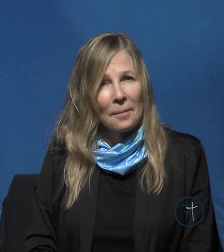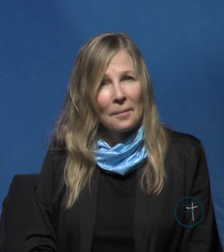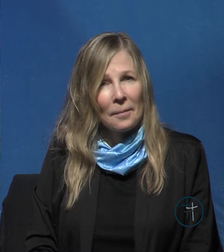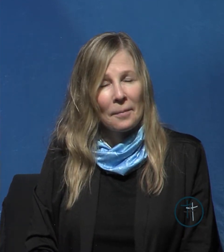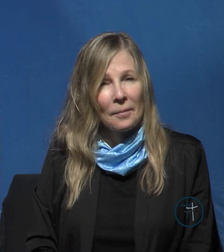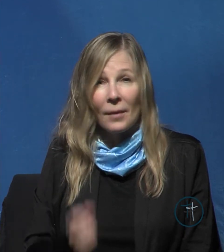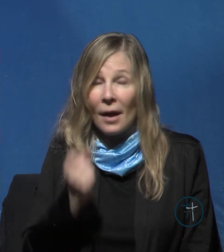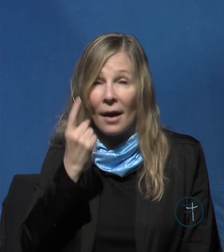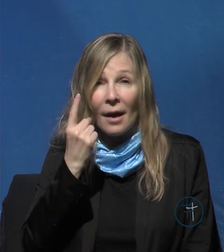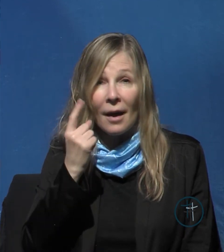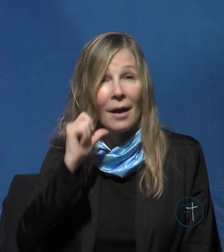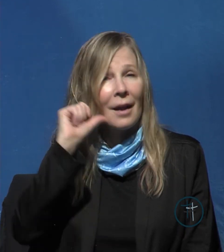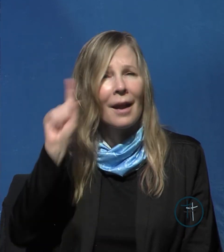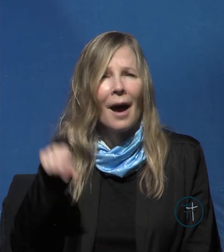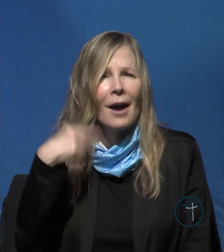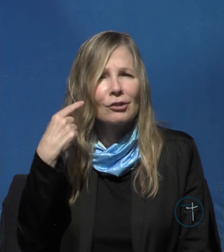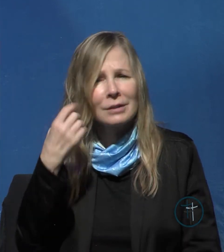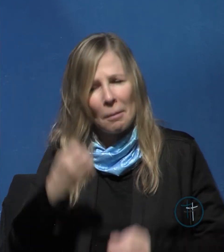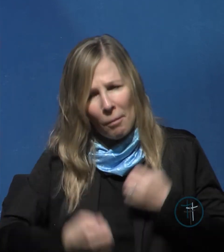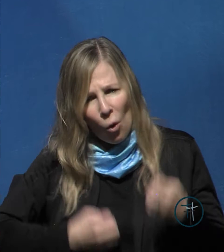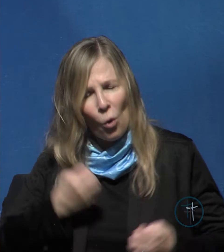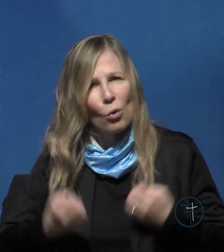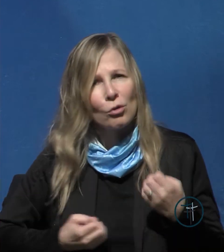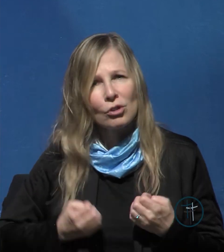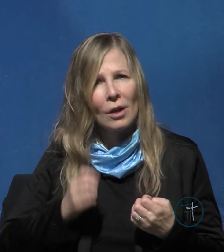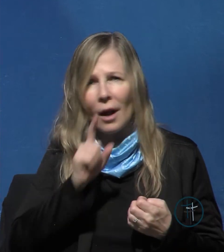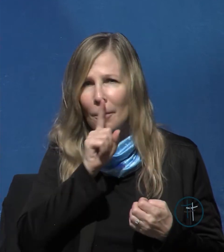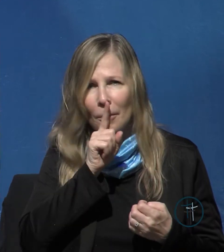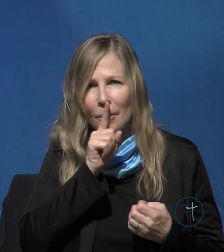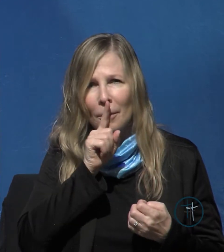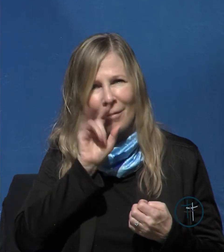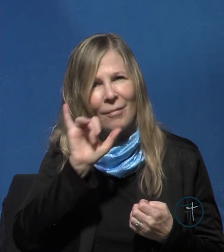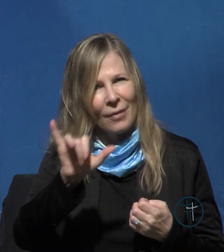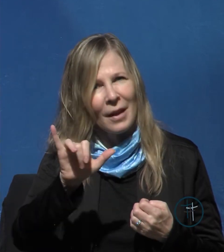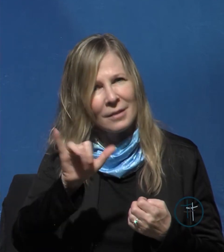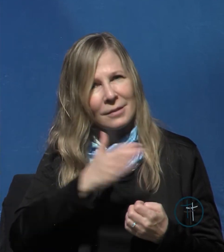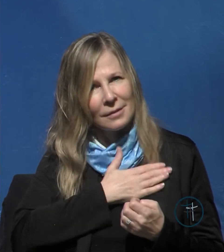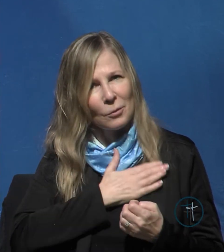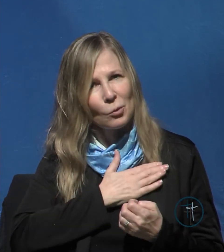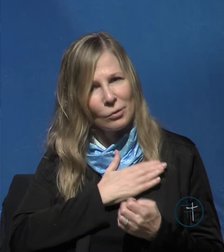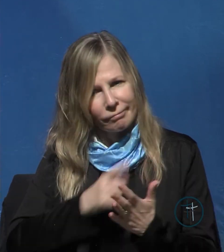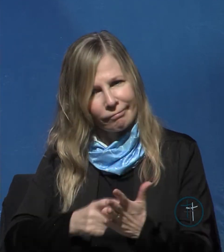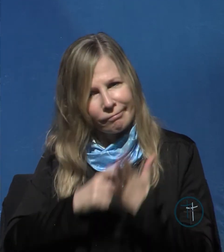But again, this isn't just emotions. This is by action.